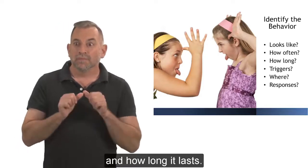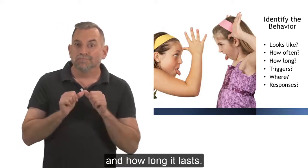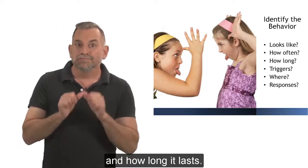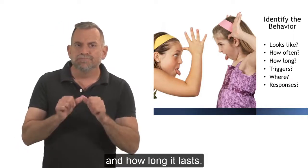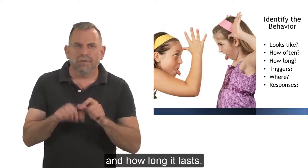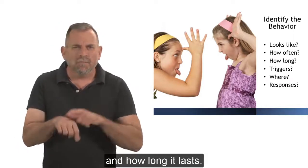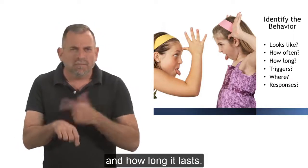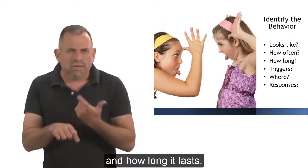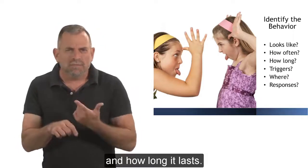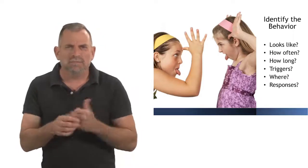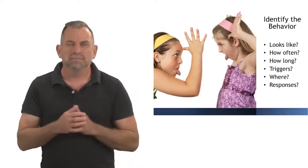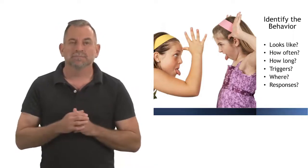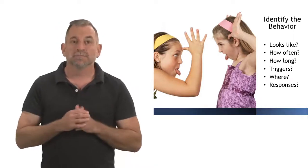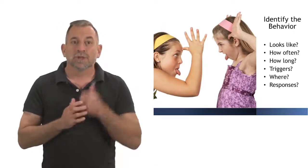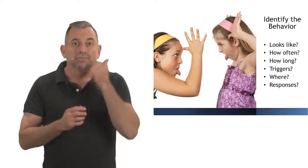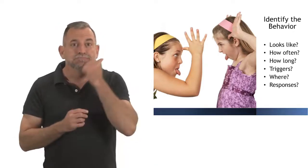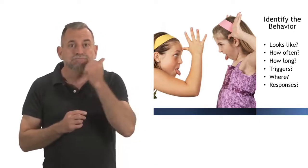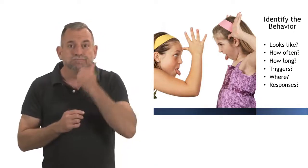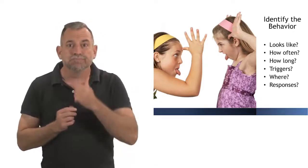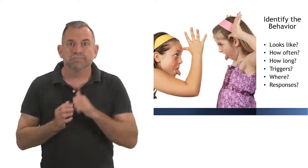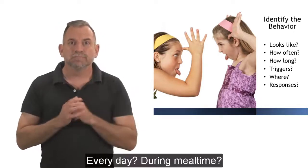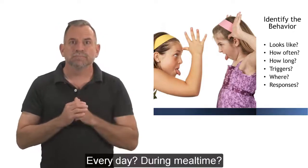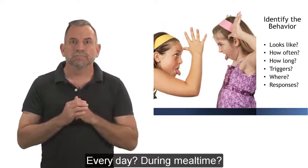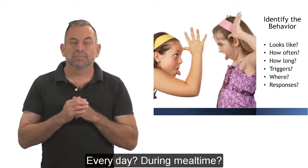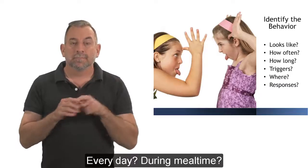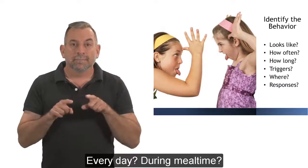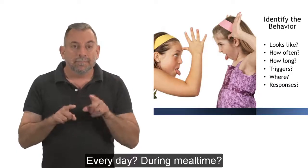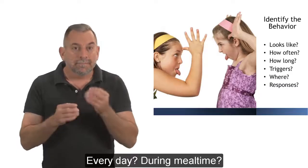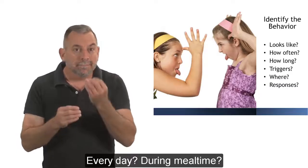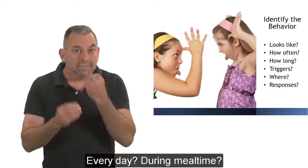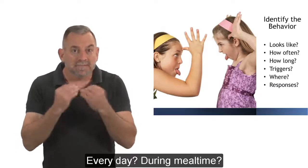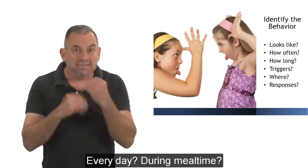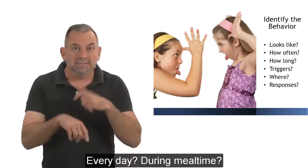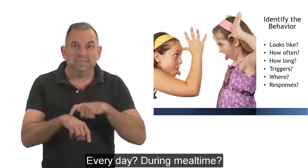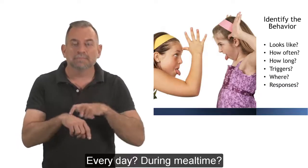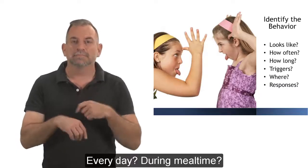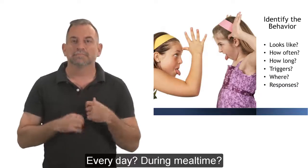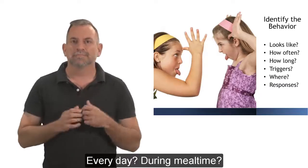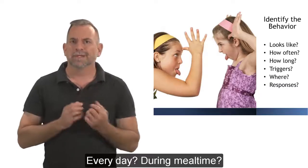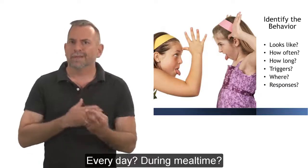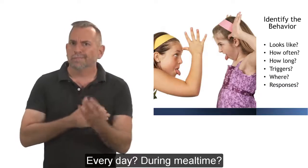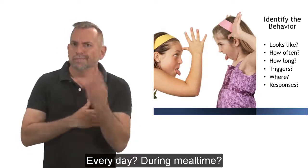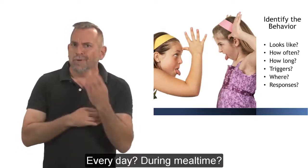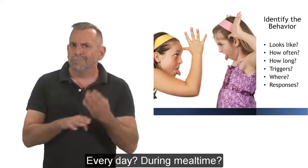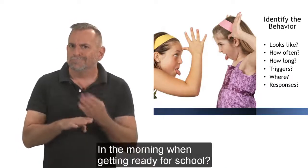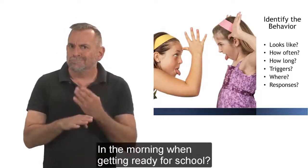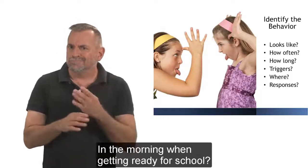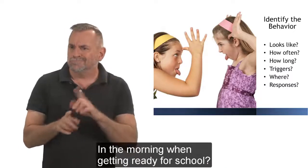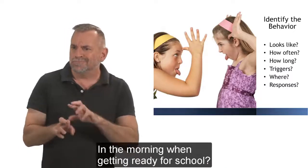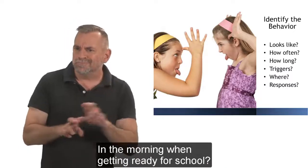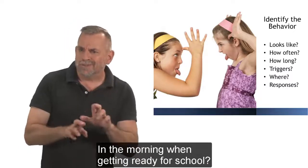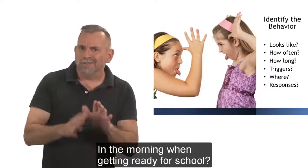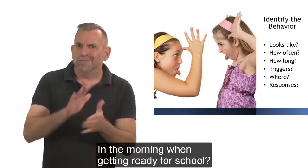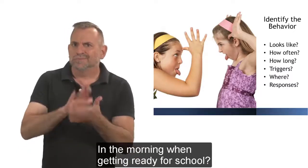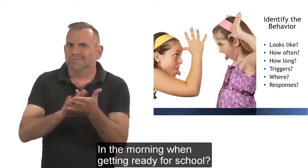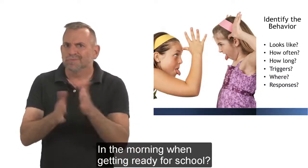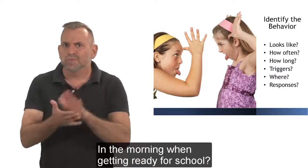it lasts. Every day, during mealtime, in the morning, when getting ready